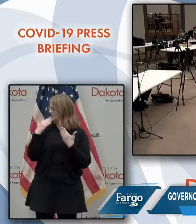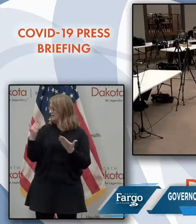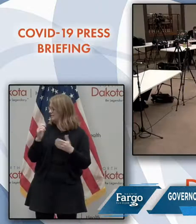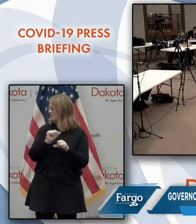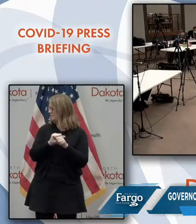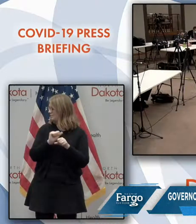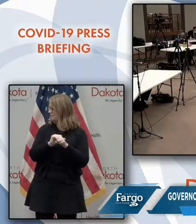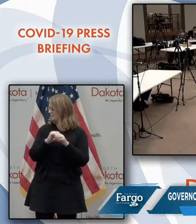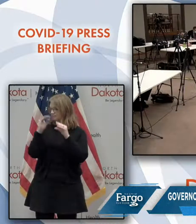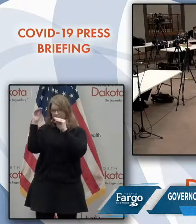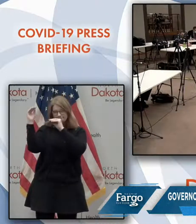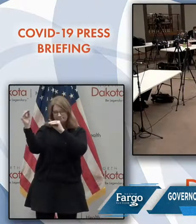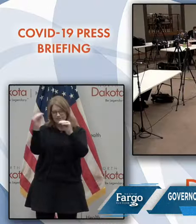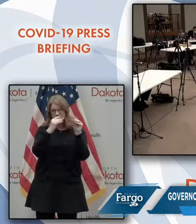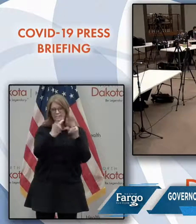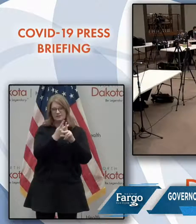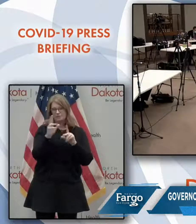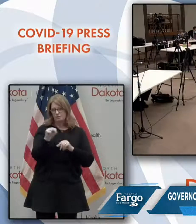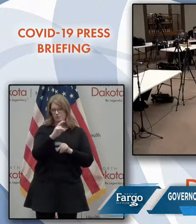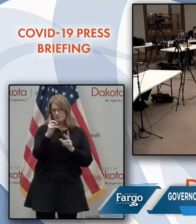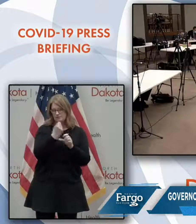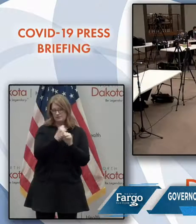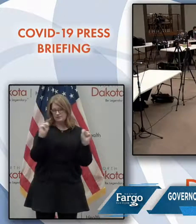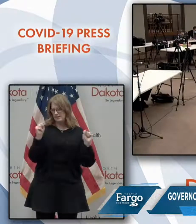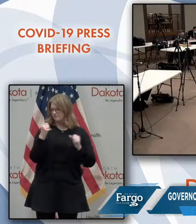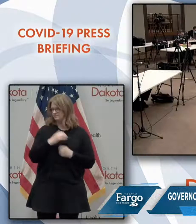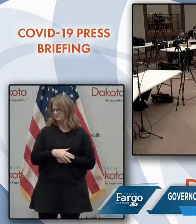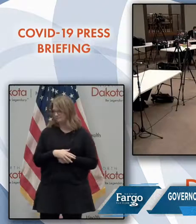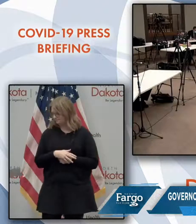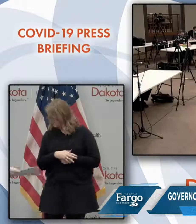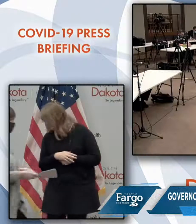and keeping North Dakotans safe. Molly?